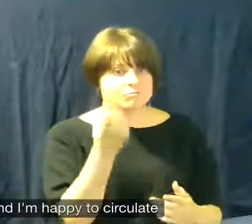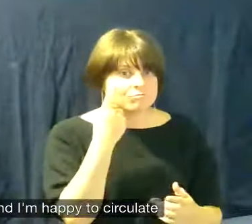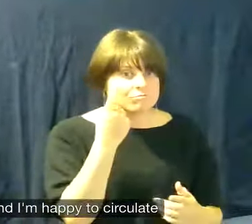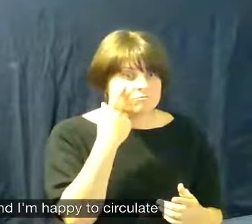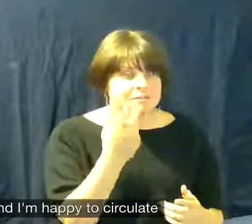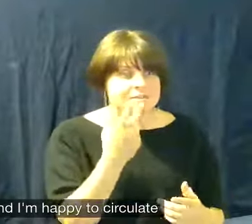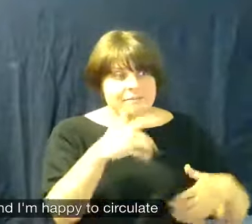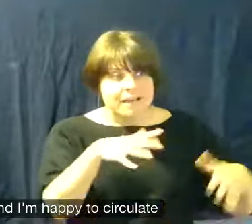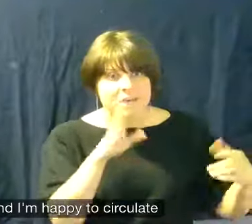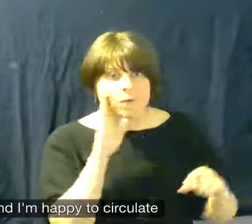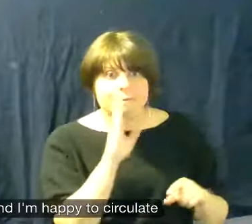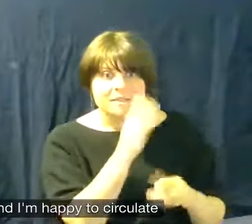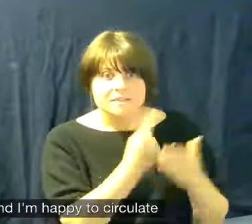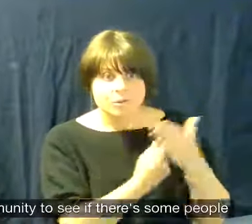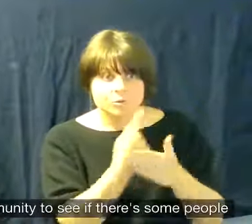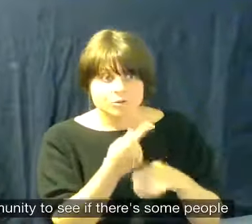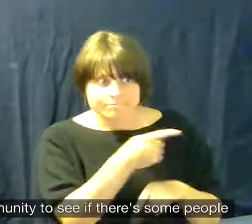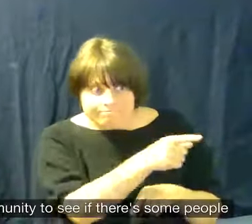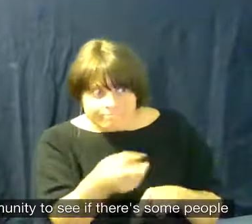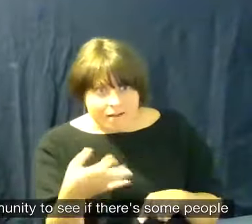this opportunity who might be interested.